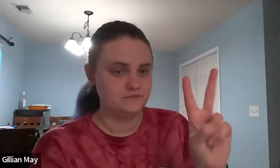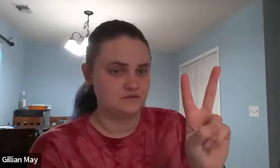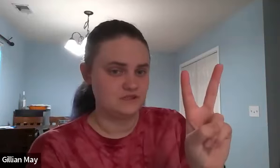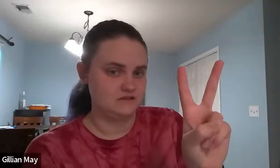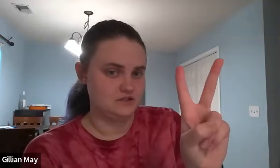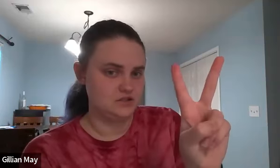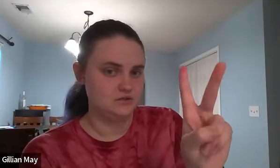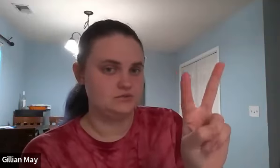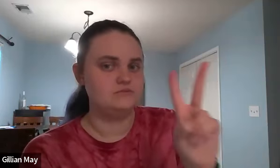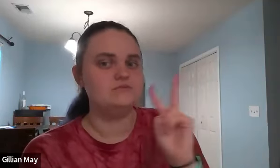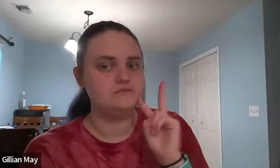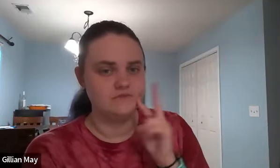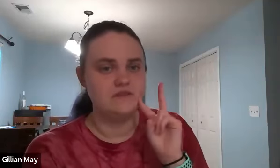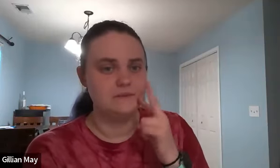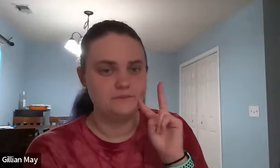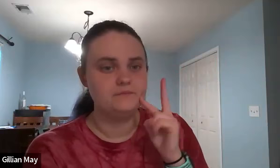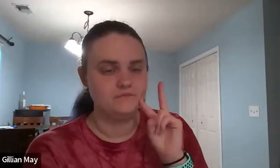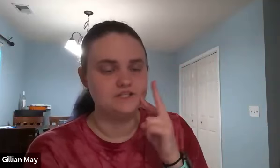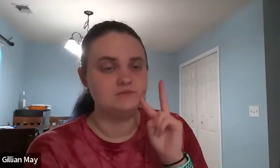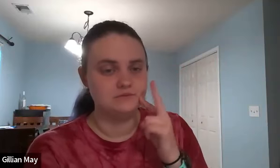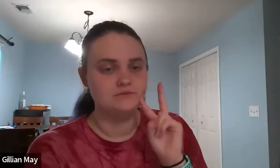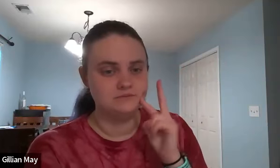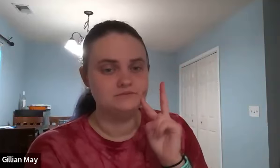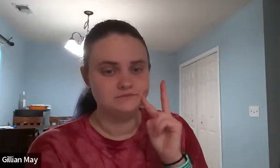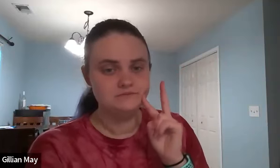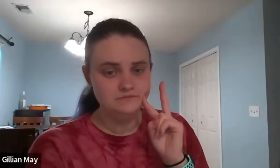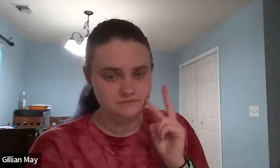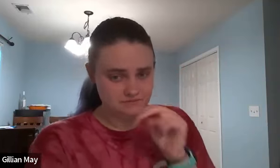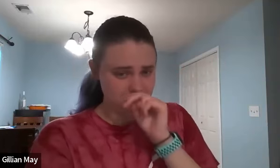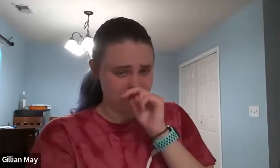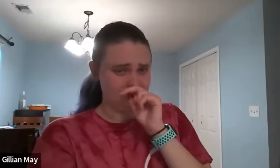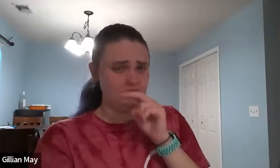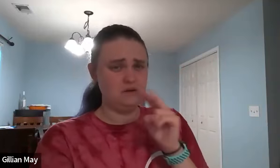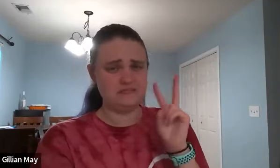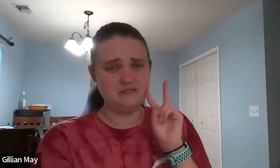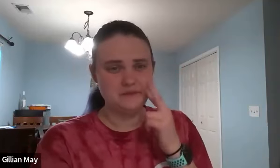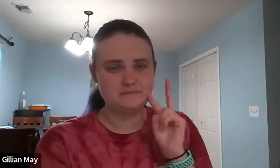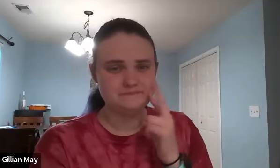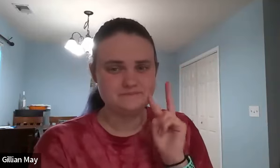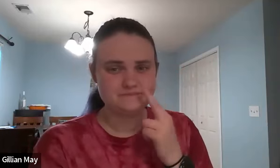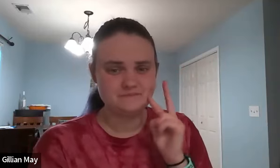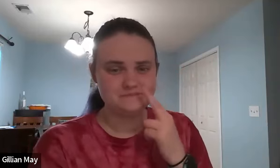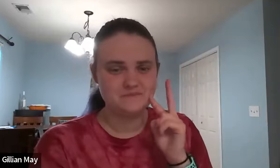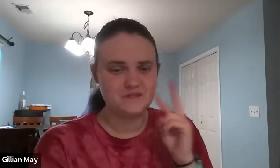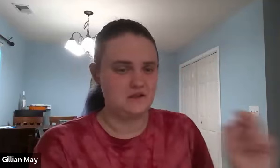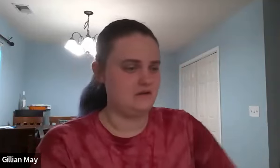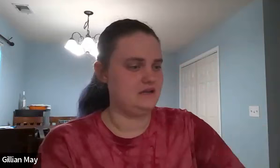So it's like the two and then vegetable. Oh, excuse me. All right.